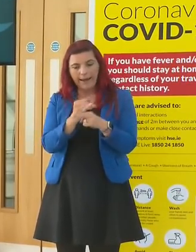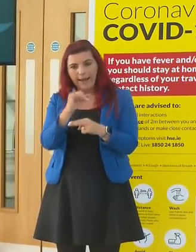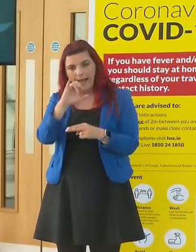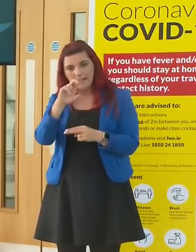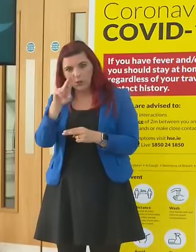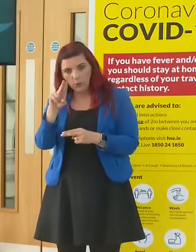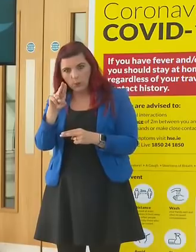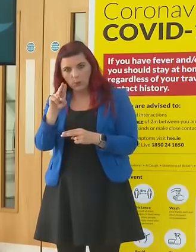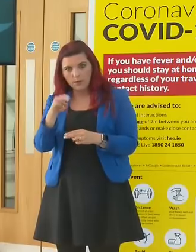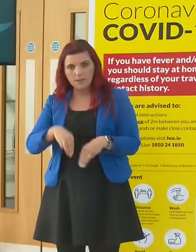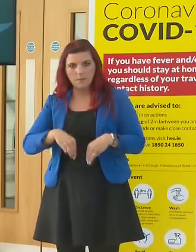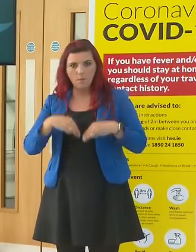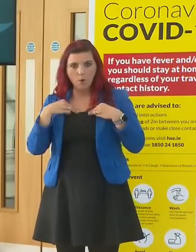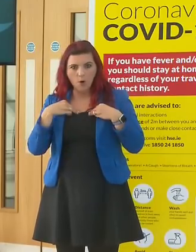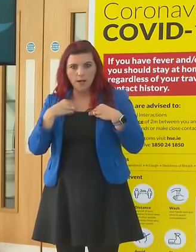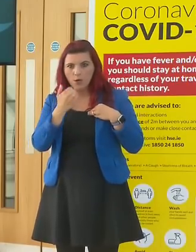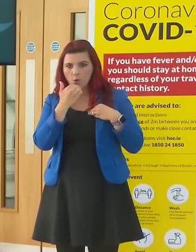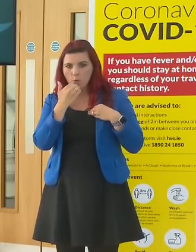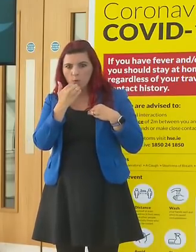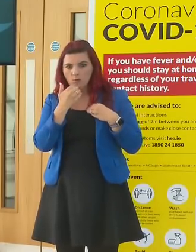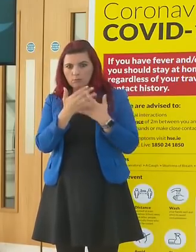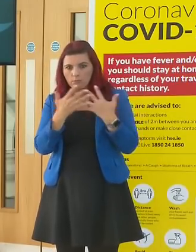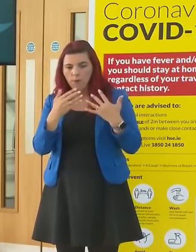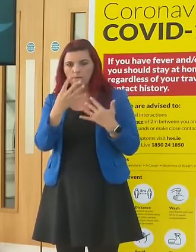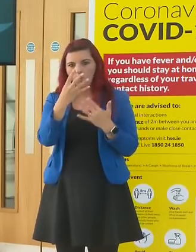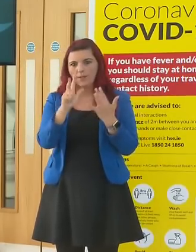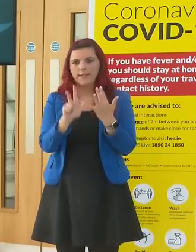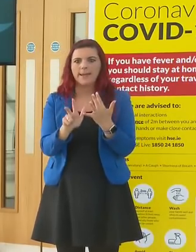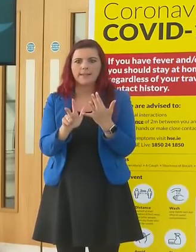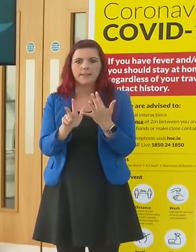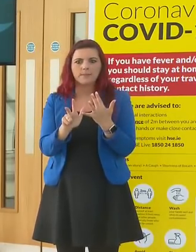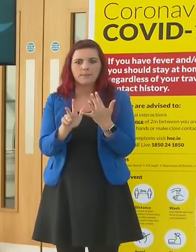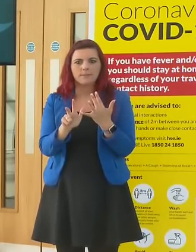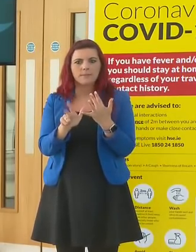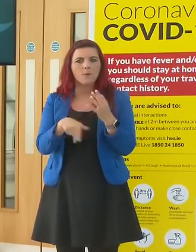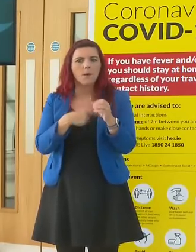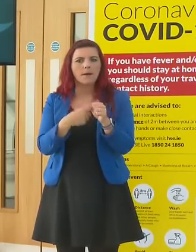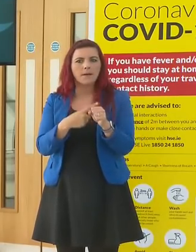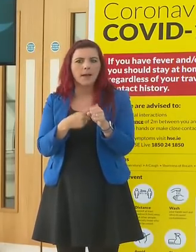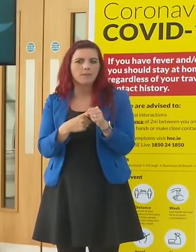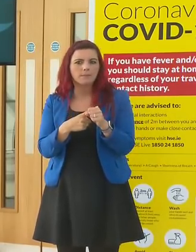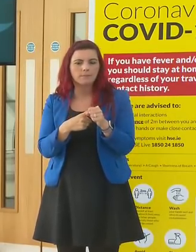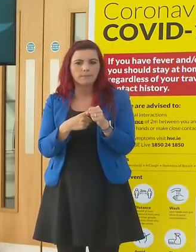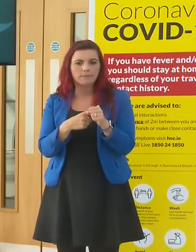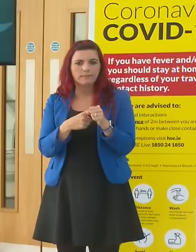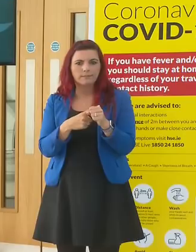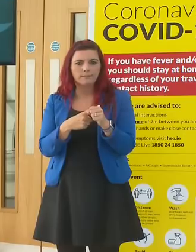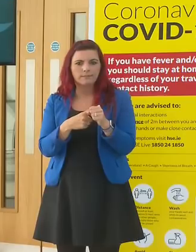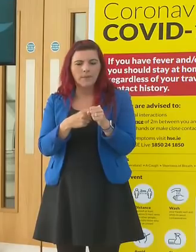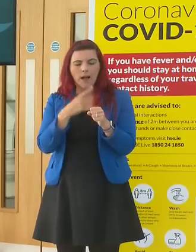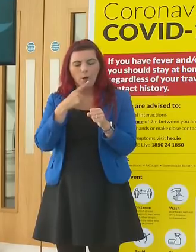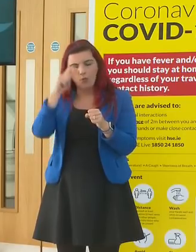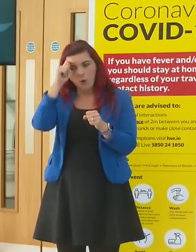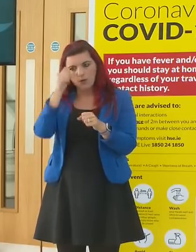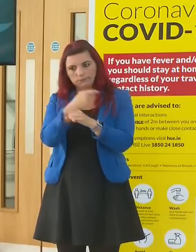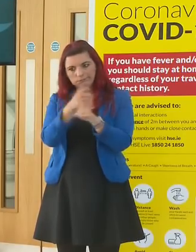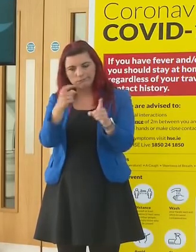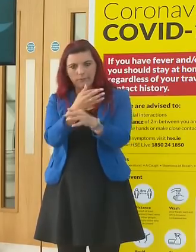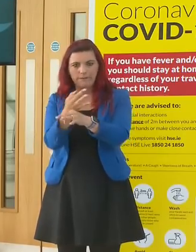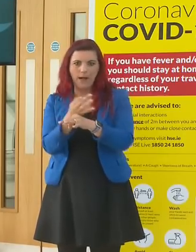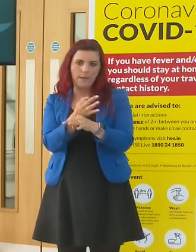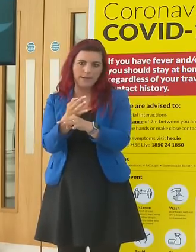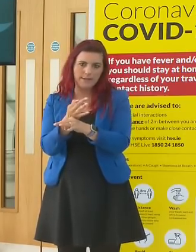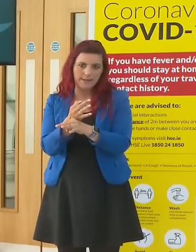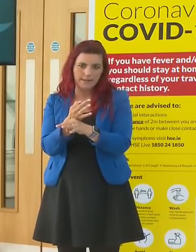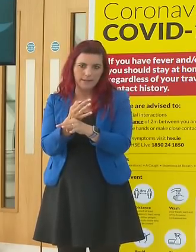ICU as of this morning is at number 48. Again, our thoughts with all of their families. With additional 12